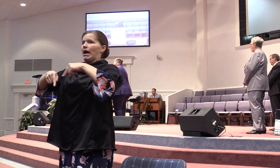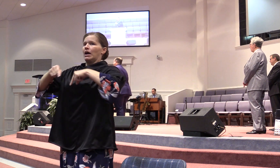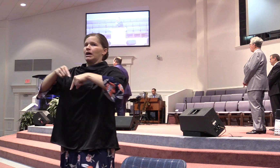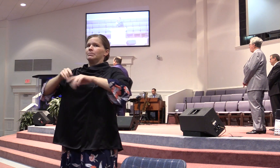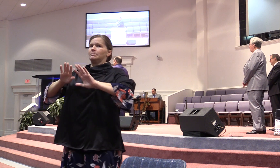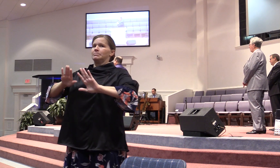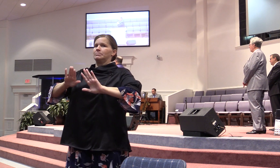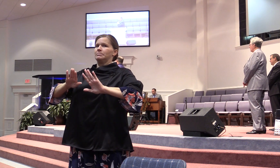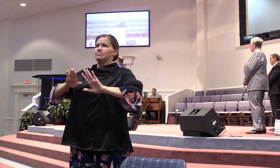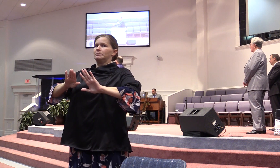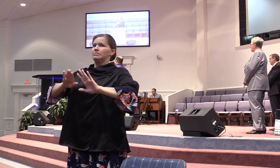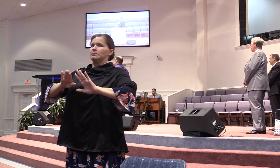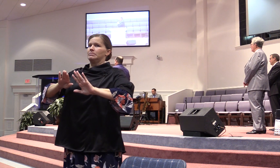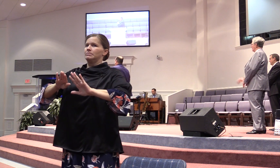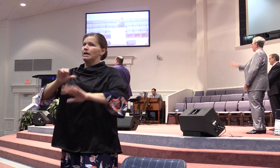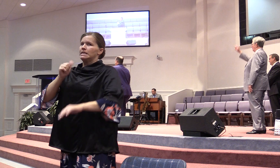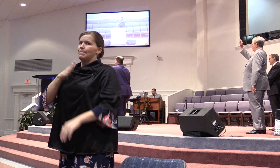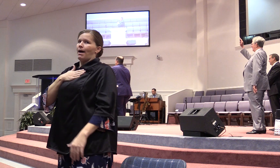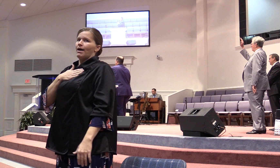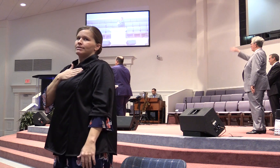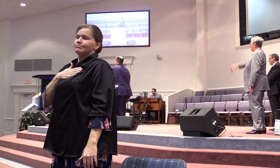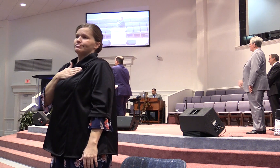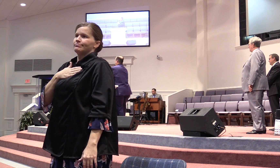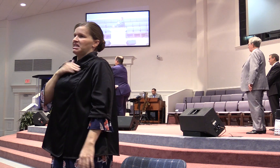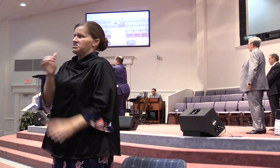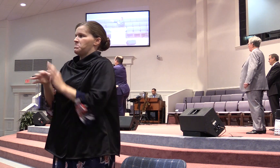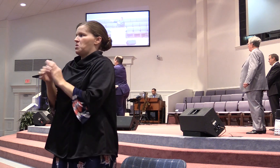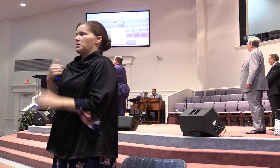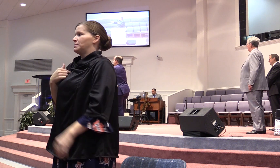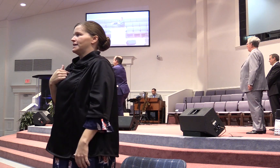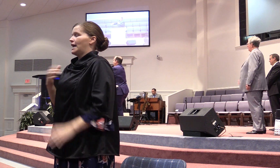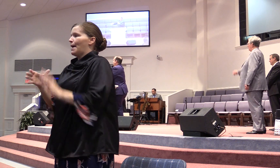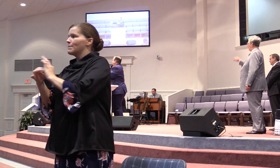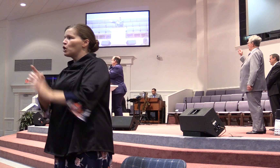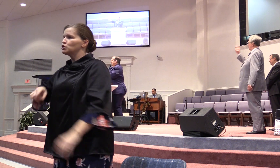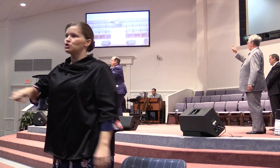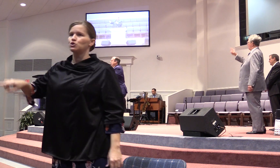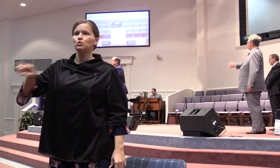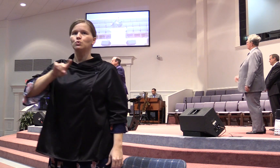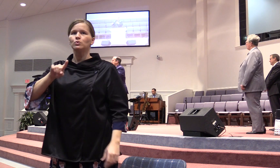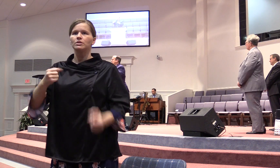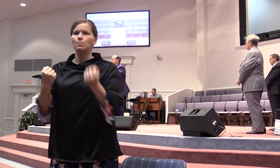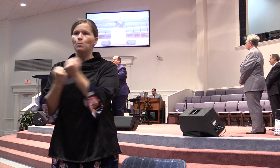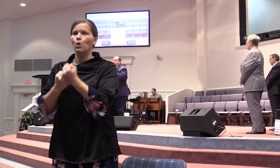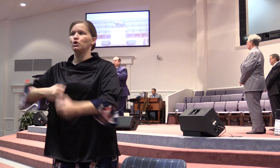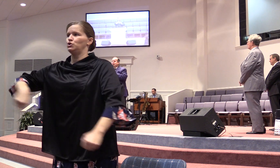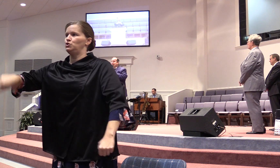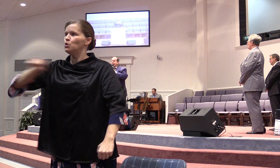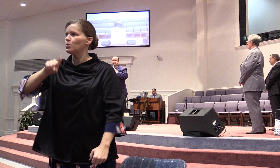say, that's not mine. That belongs to her. And to him.